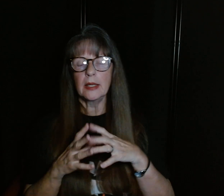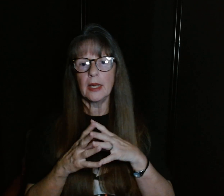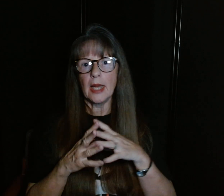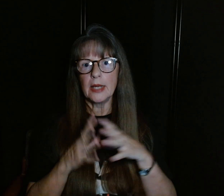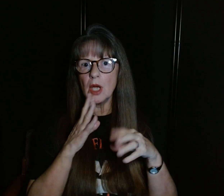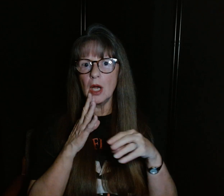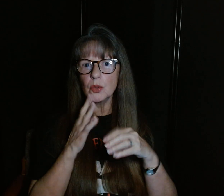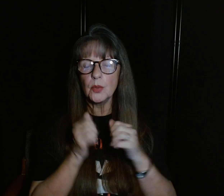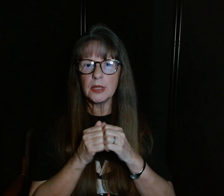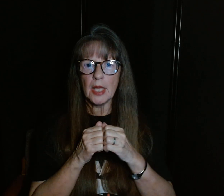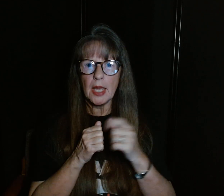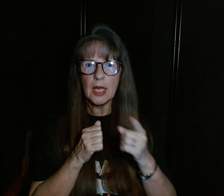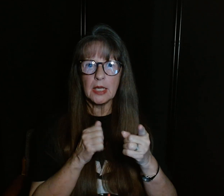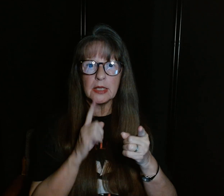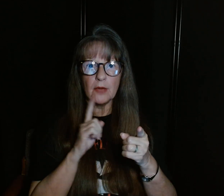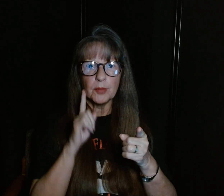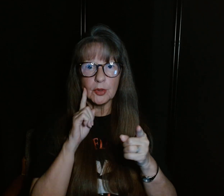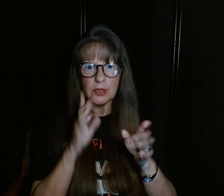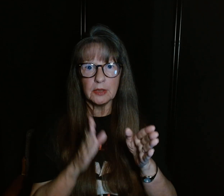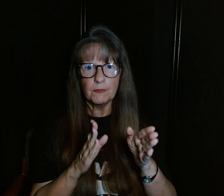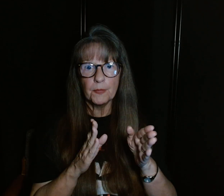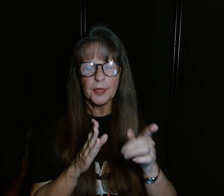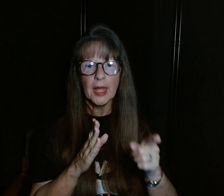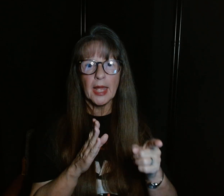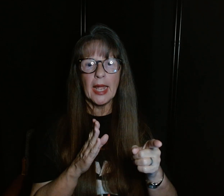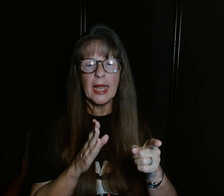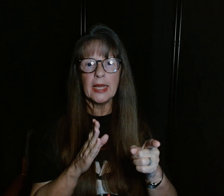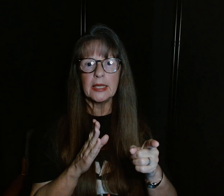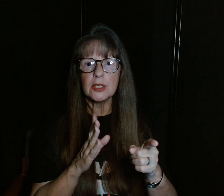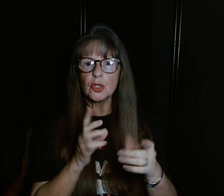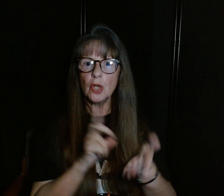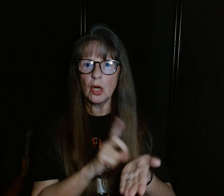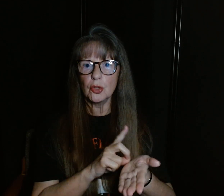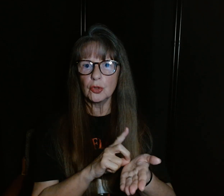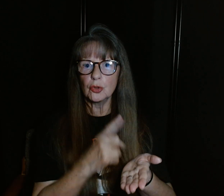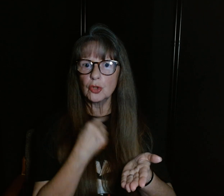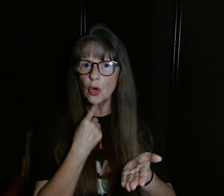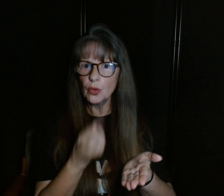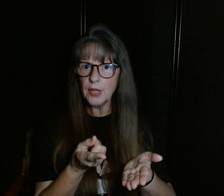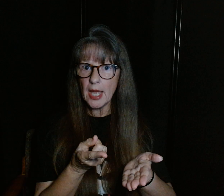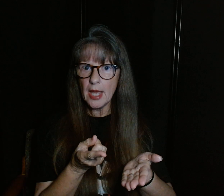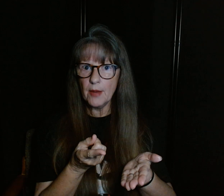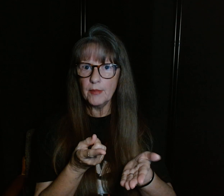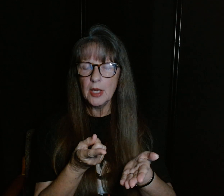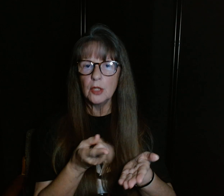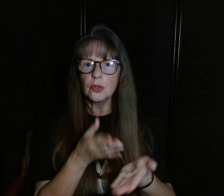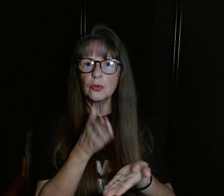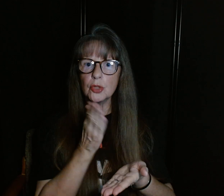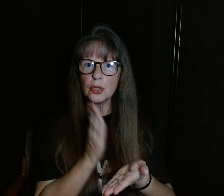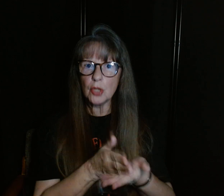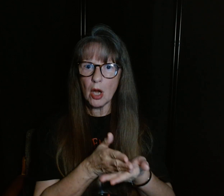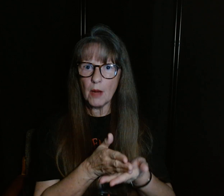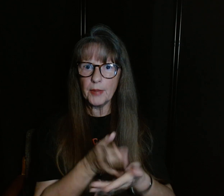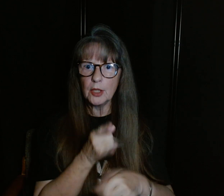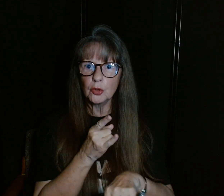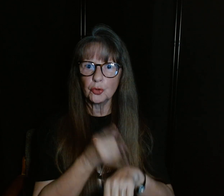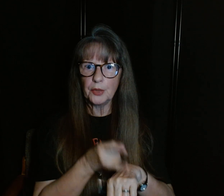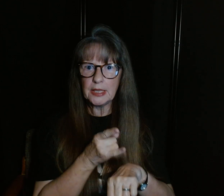I talked with a deaf person, and his doctor told him to stop